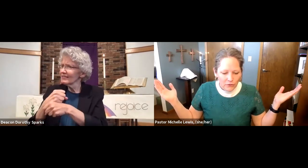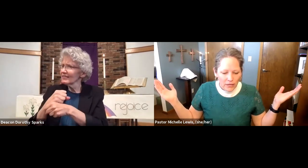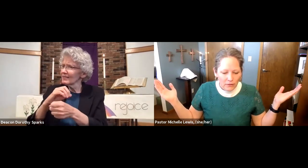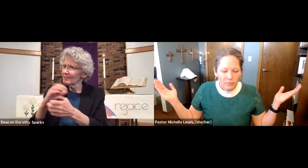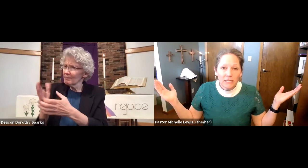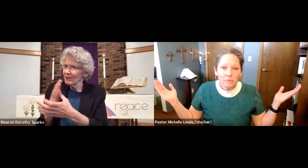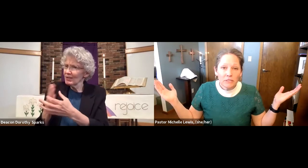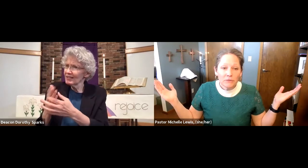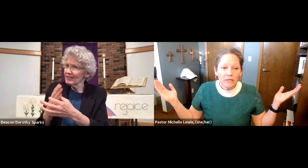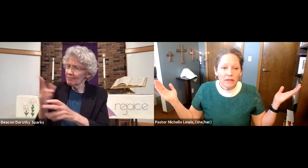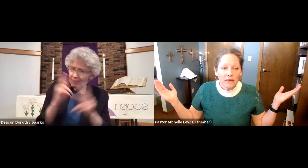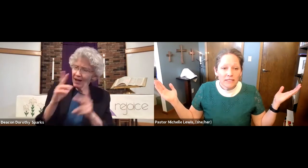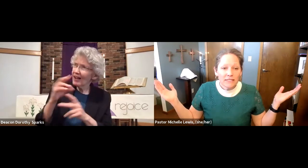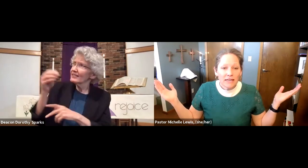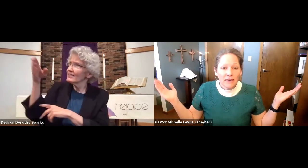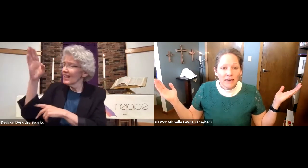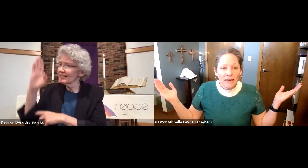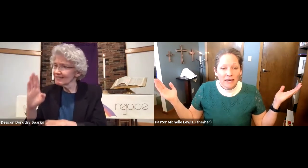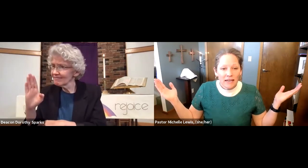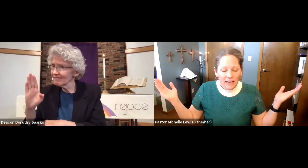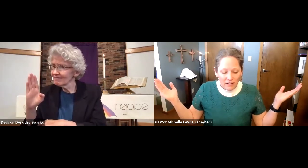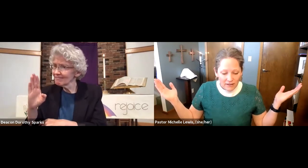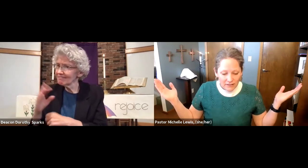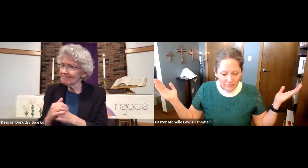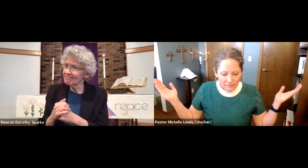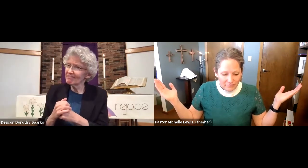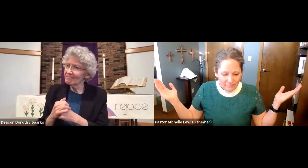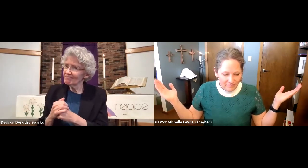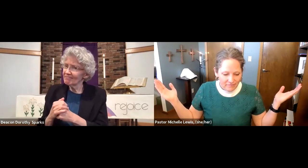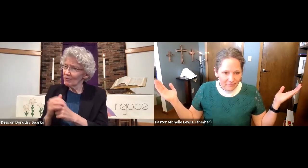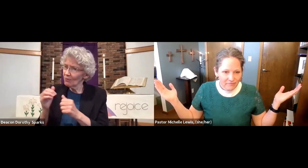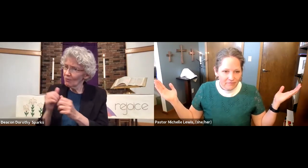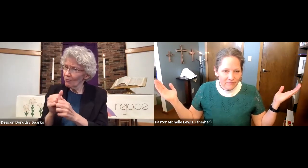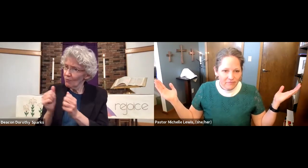to create peace between us and God.